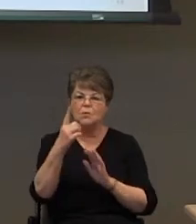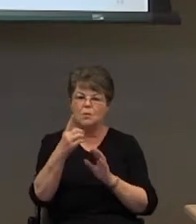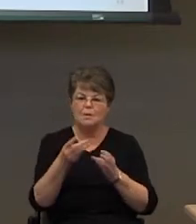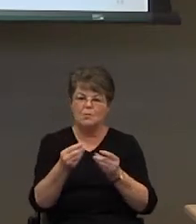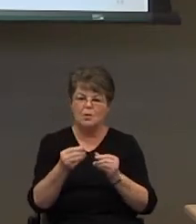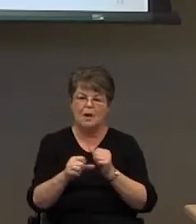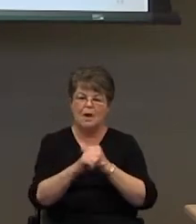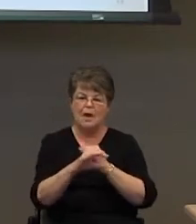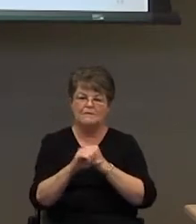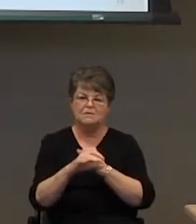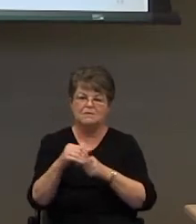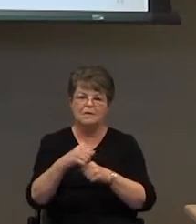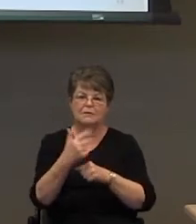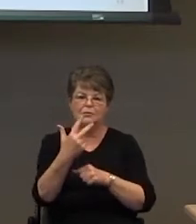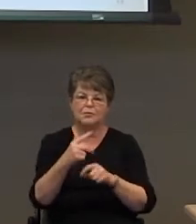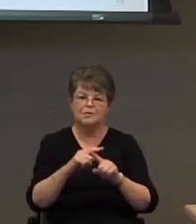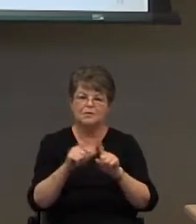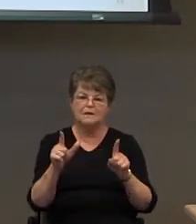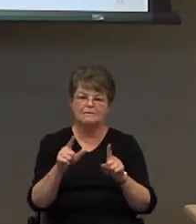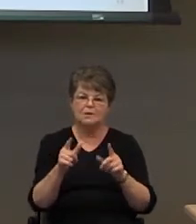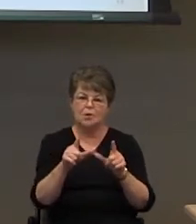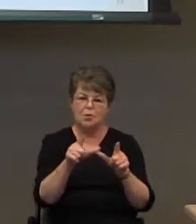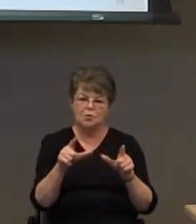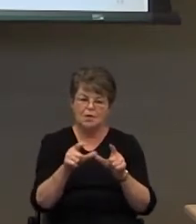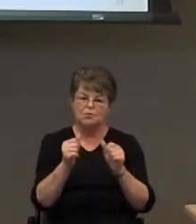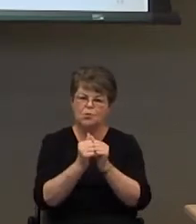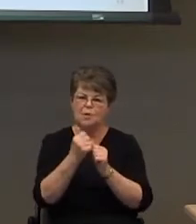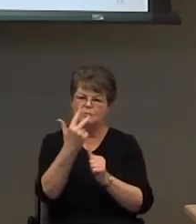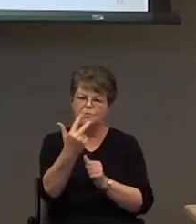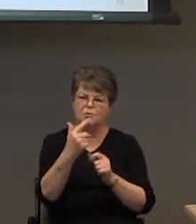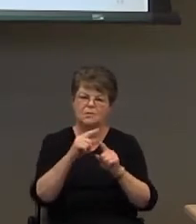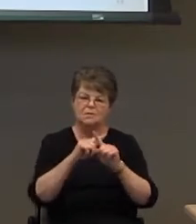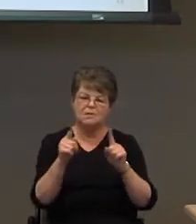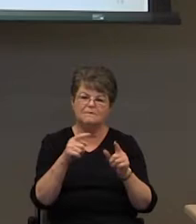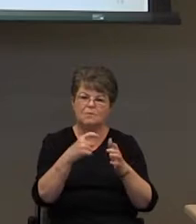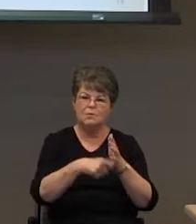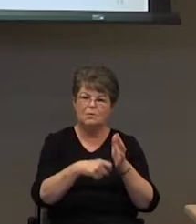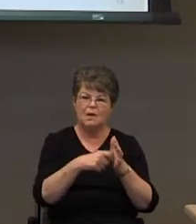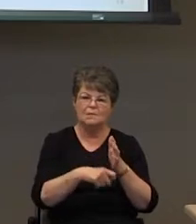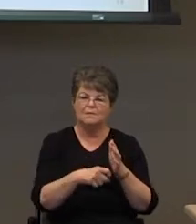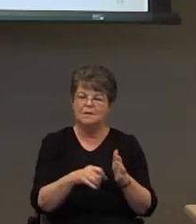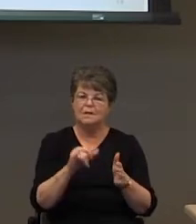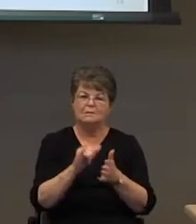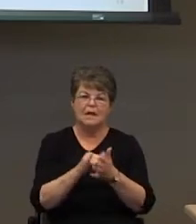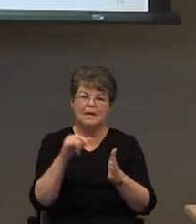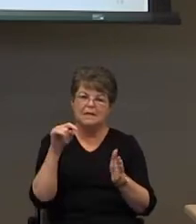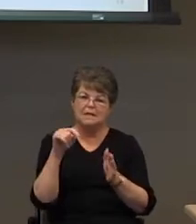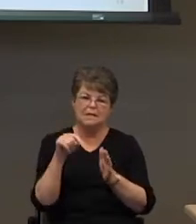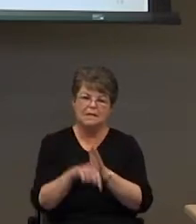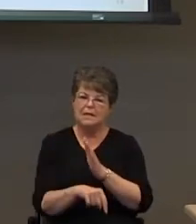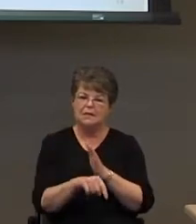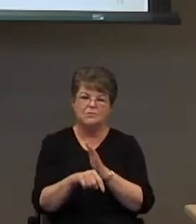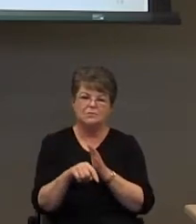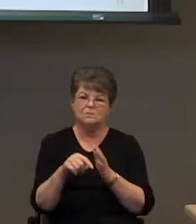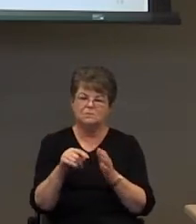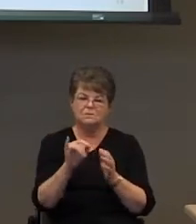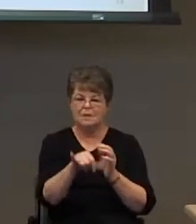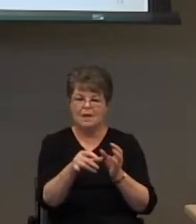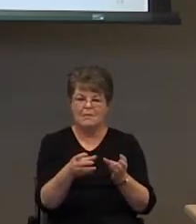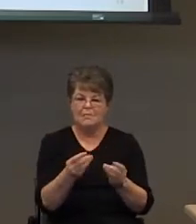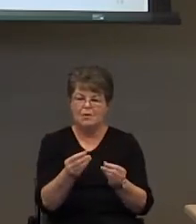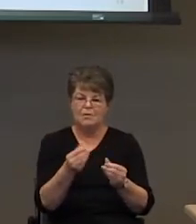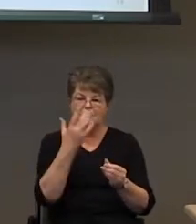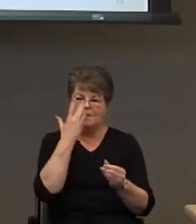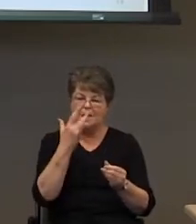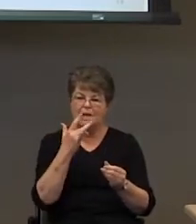that's advertised at 3 different locations with 3 different price points. That is a killer when you're a prospect and you're interested in that property because I don't know what